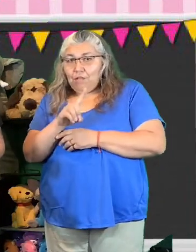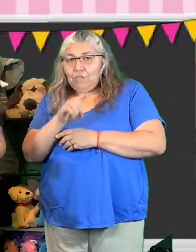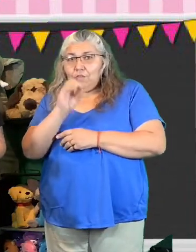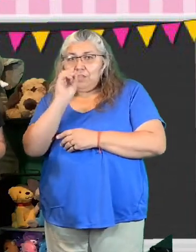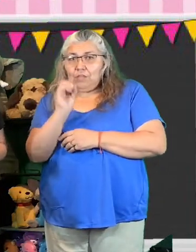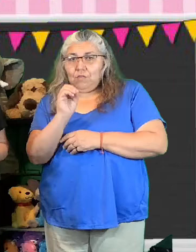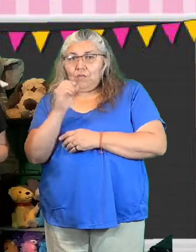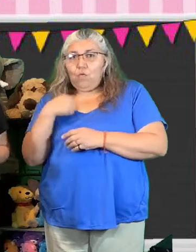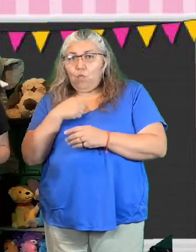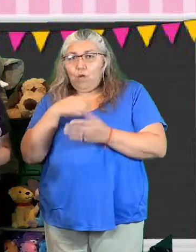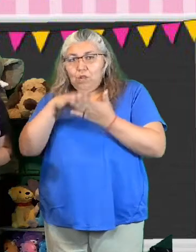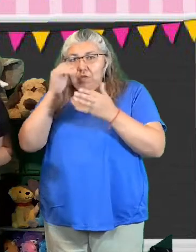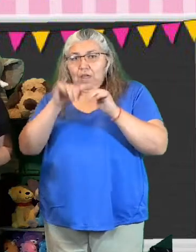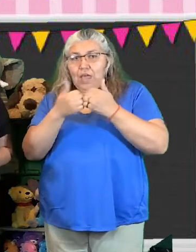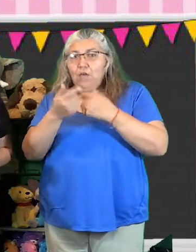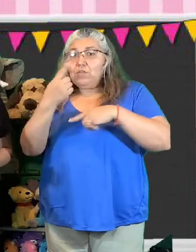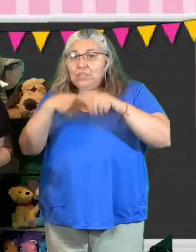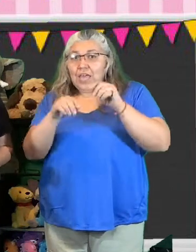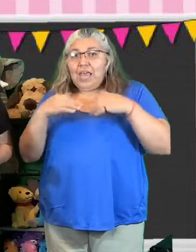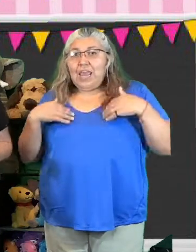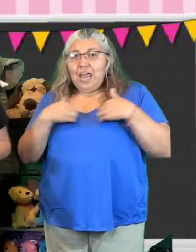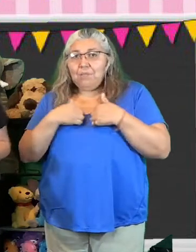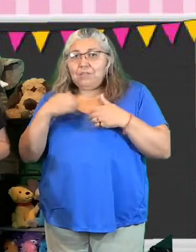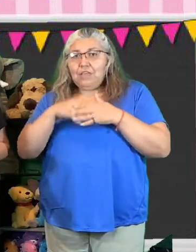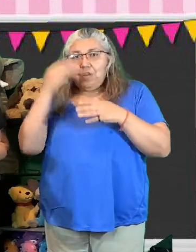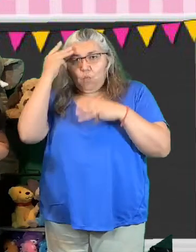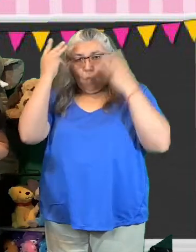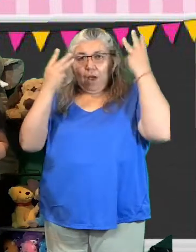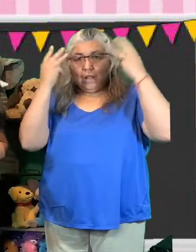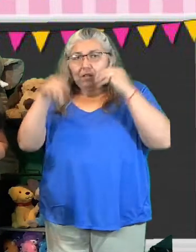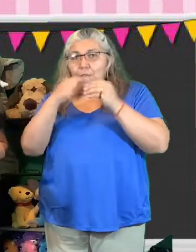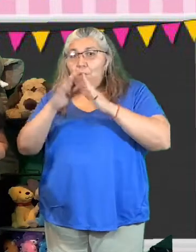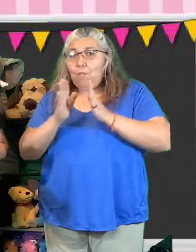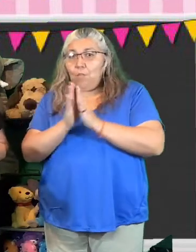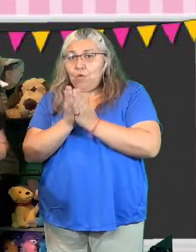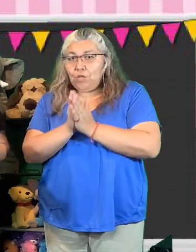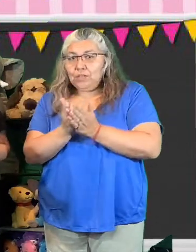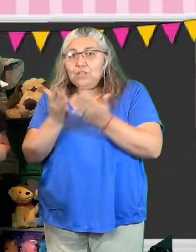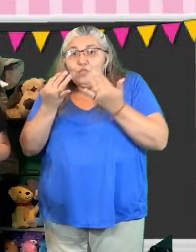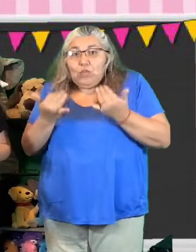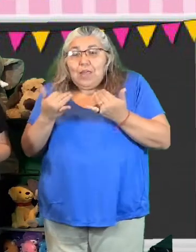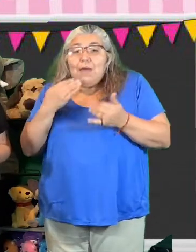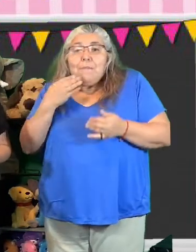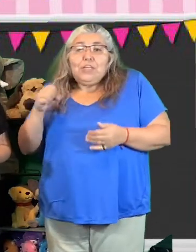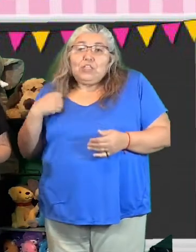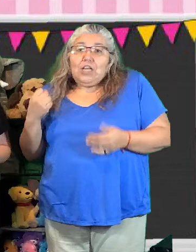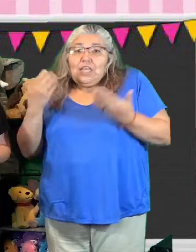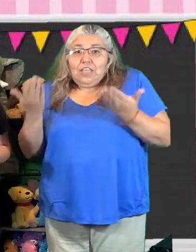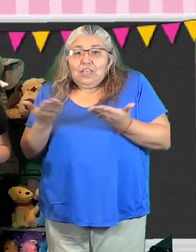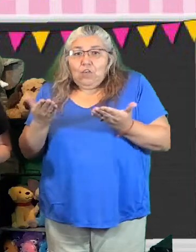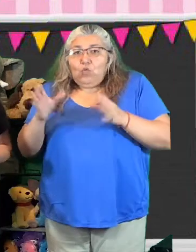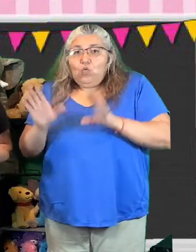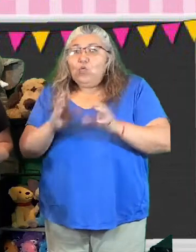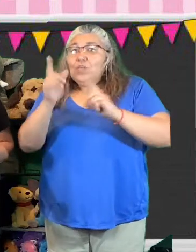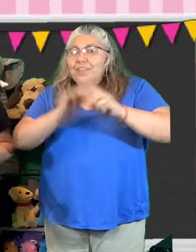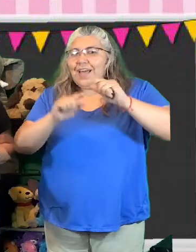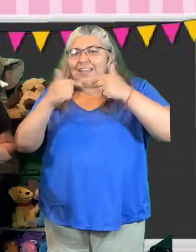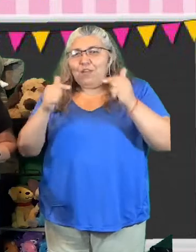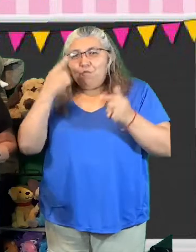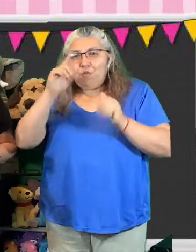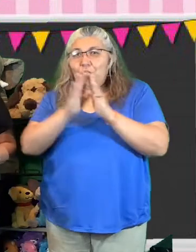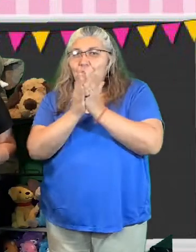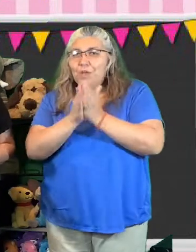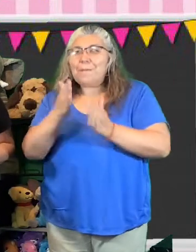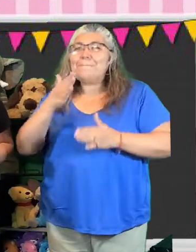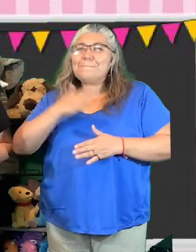how to sign some animals and wild about books. Well today Miss Shelley is here to do some sign language for the book